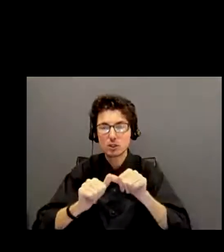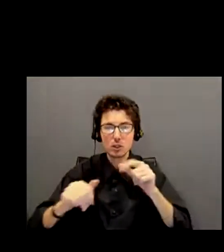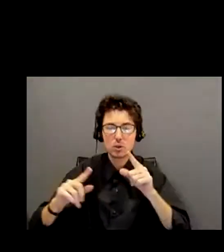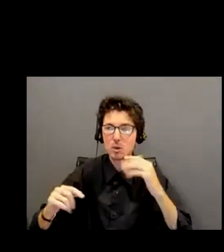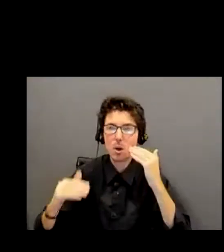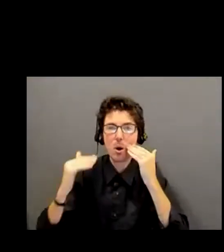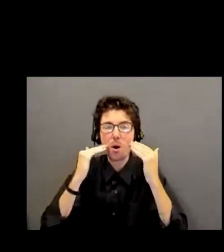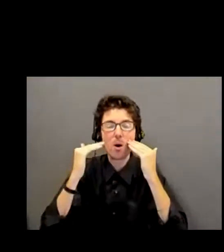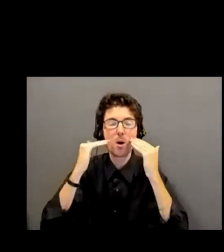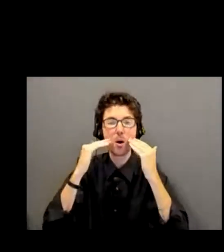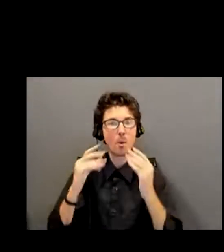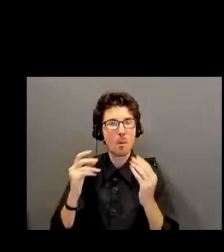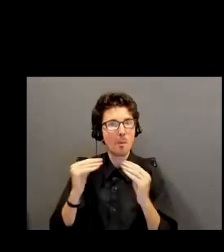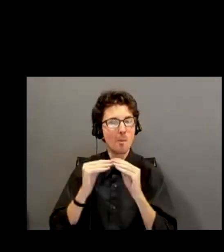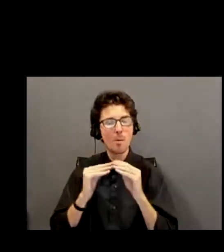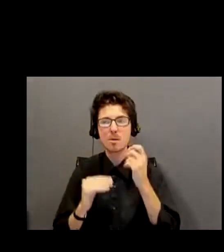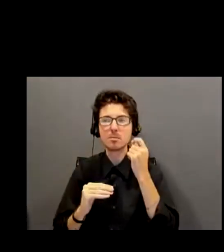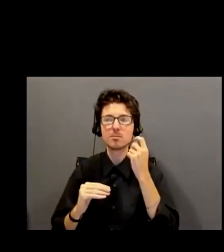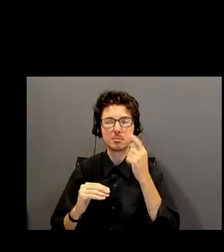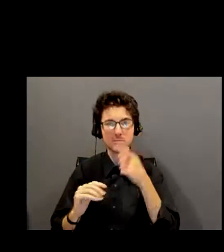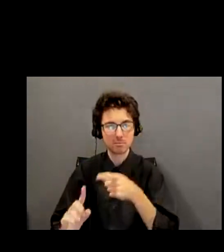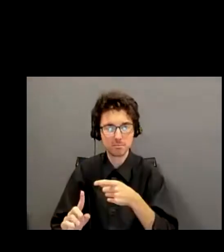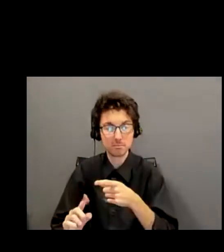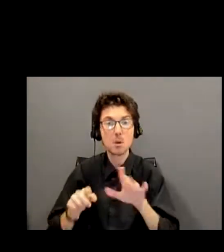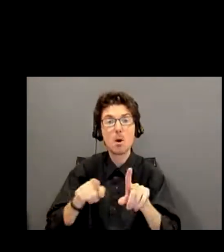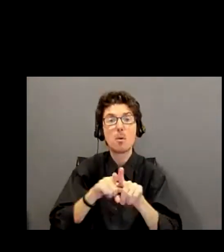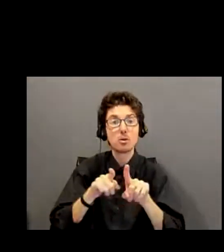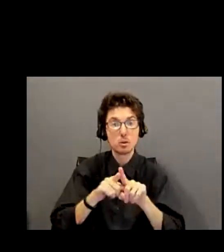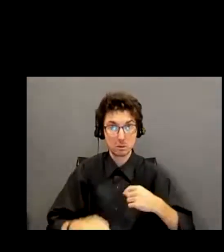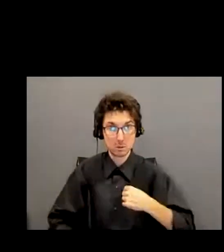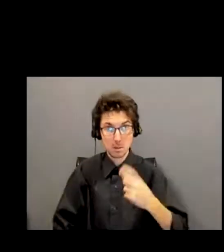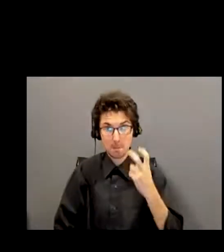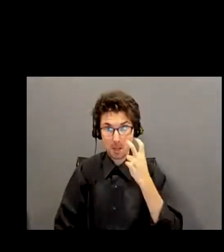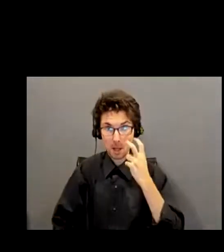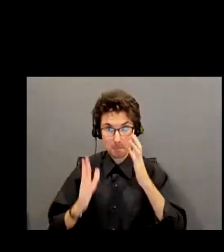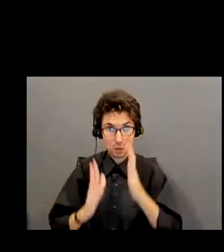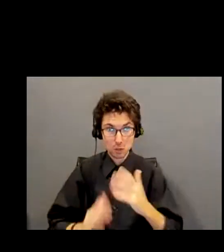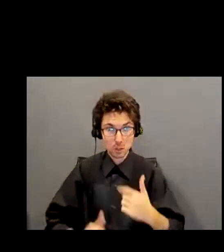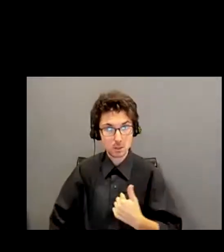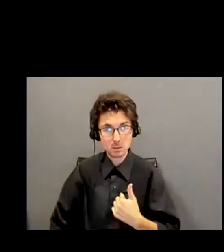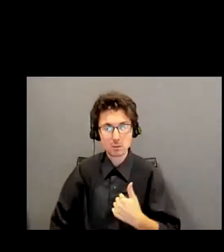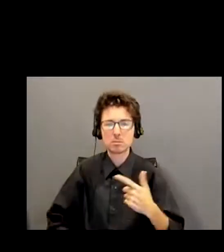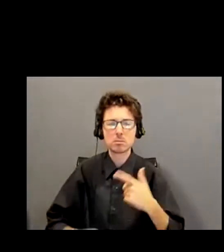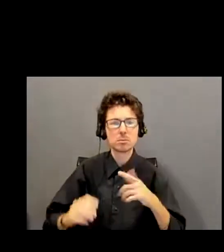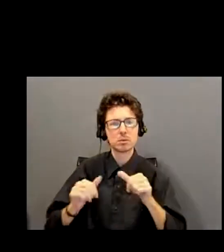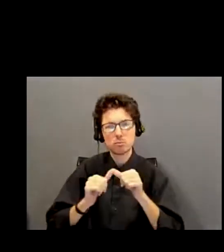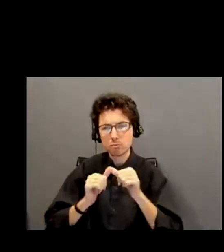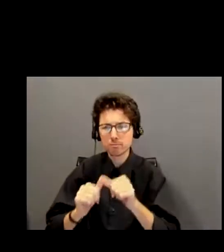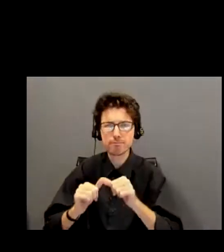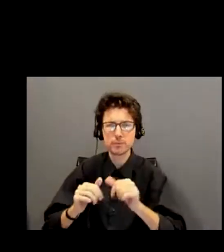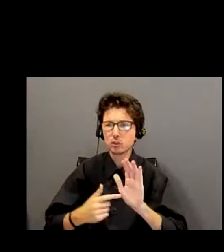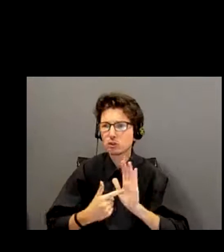thing. Second, as a blind person, I model to my students through my actions, conduct,